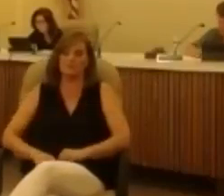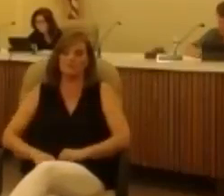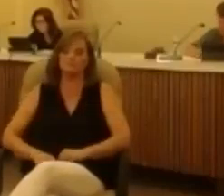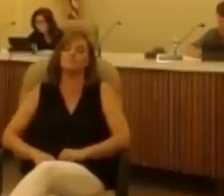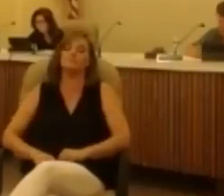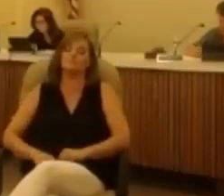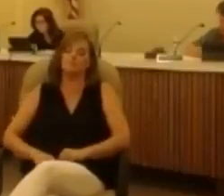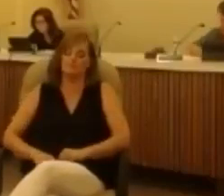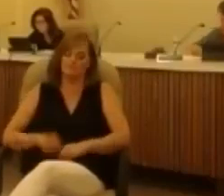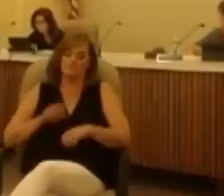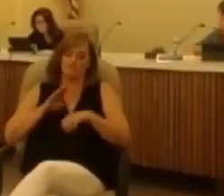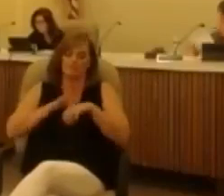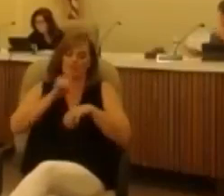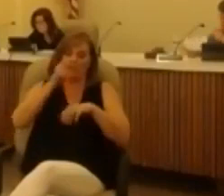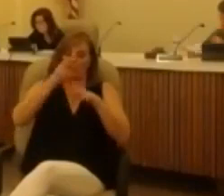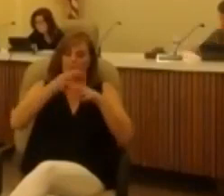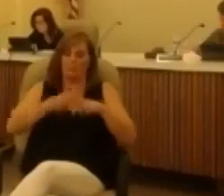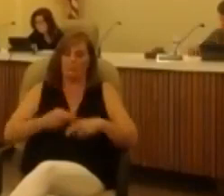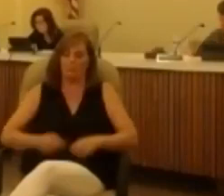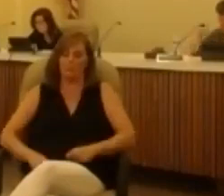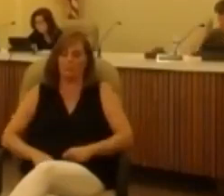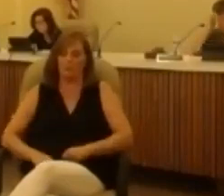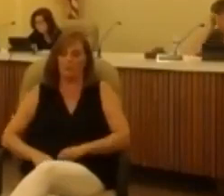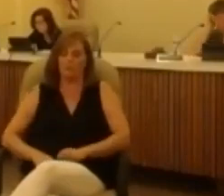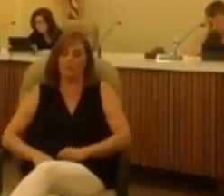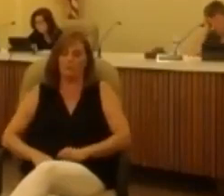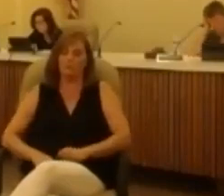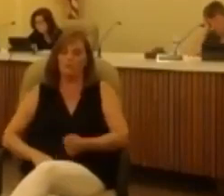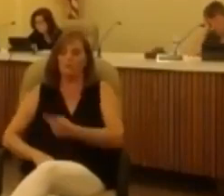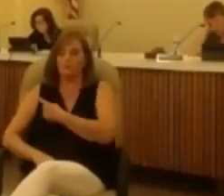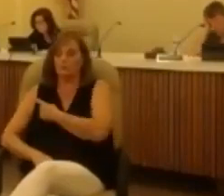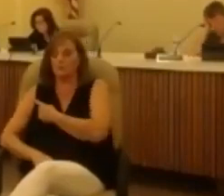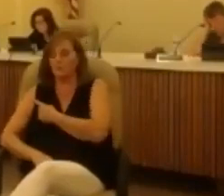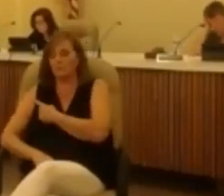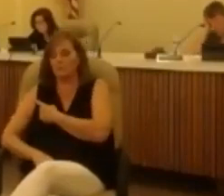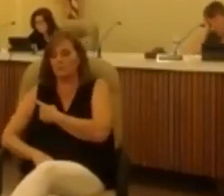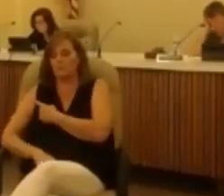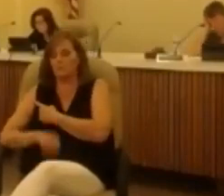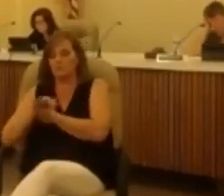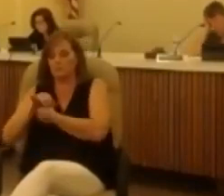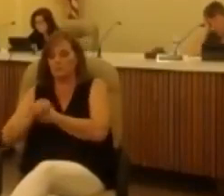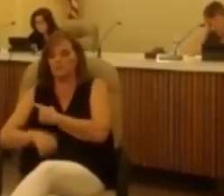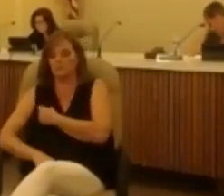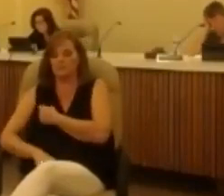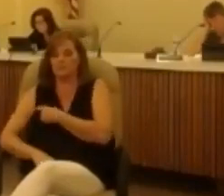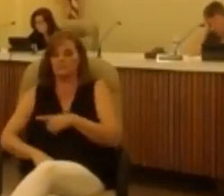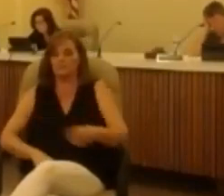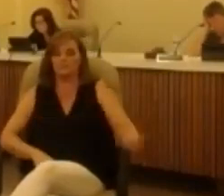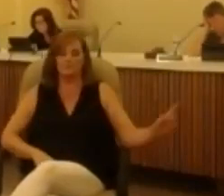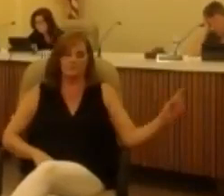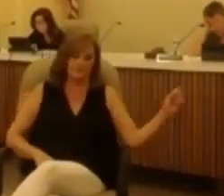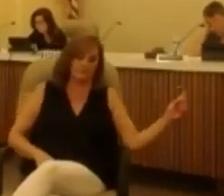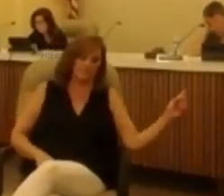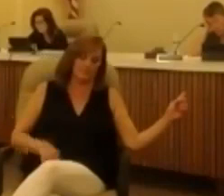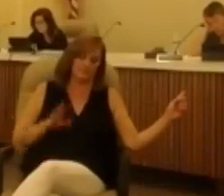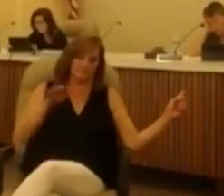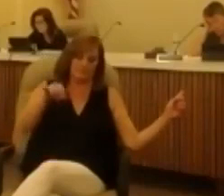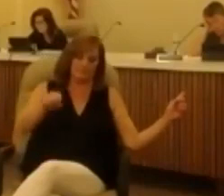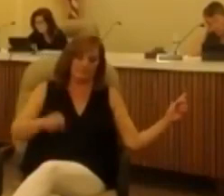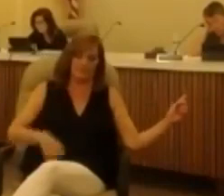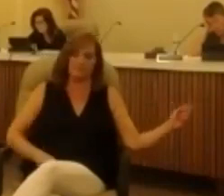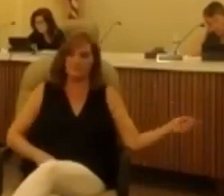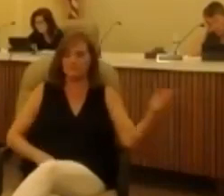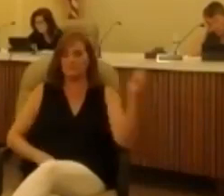Hearing none, please call the roll. Councilmember Barley, Aye. Councilmember Stafford,